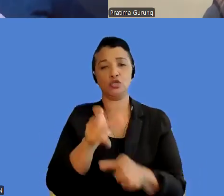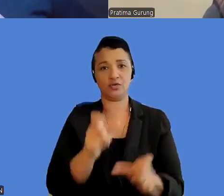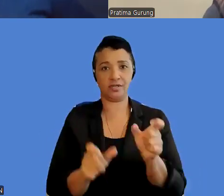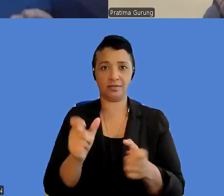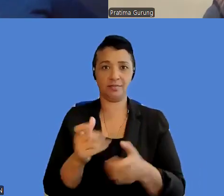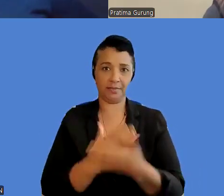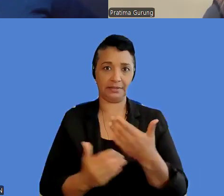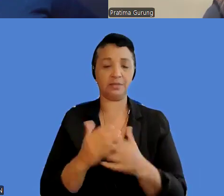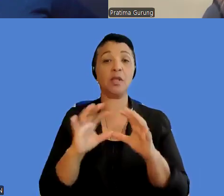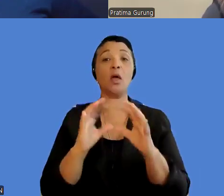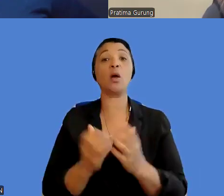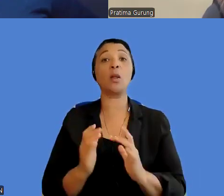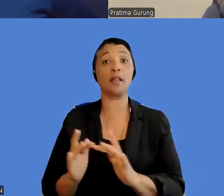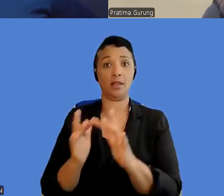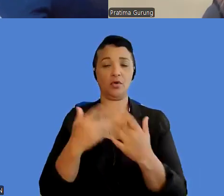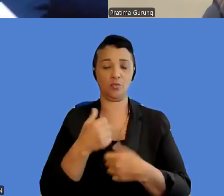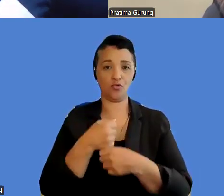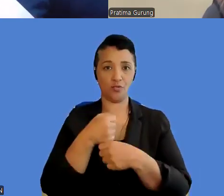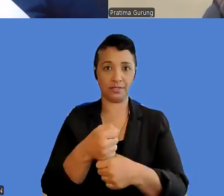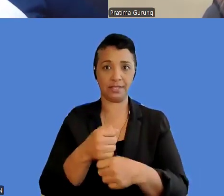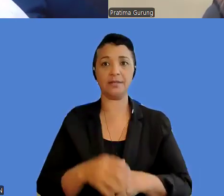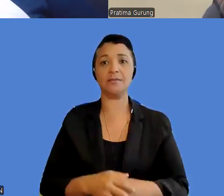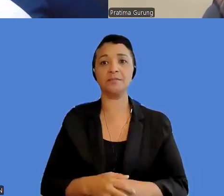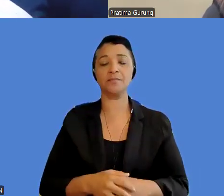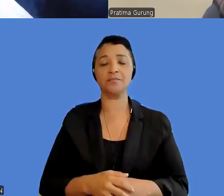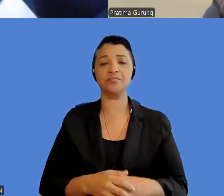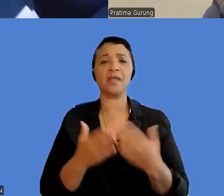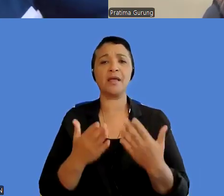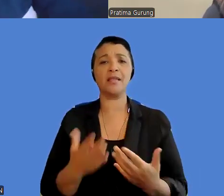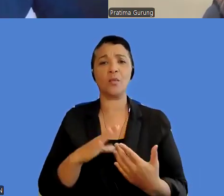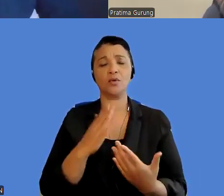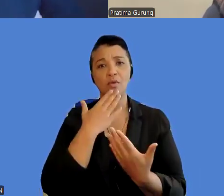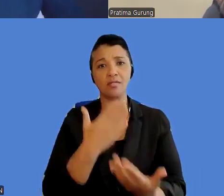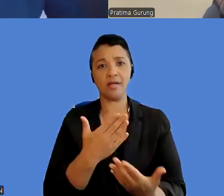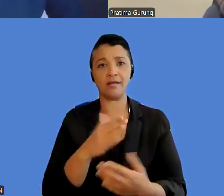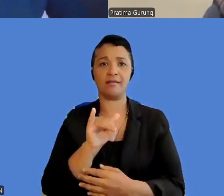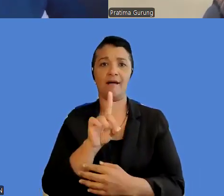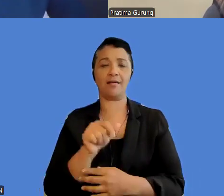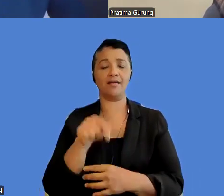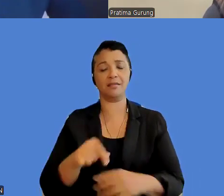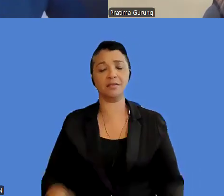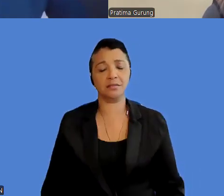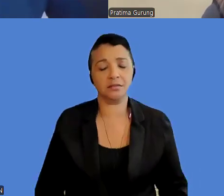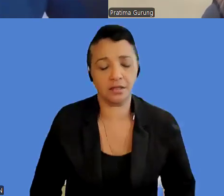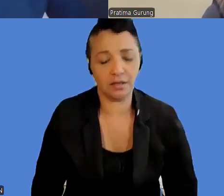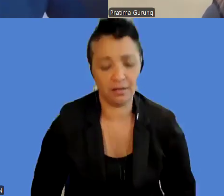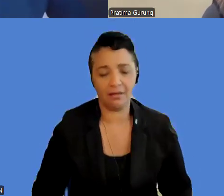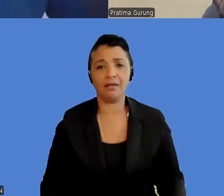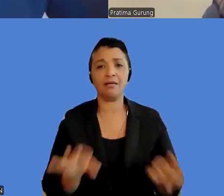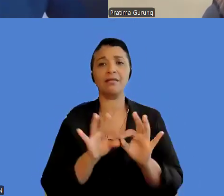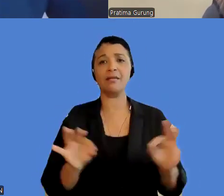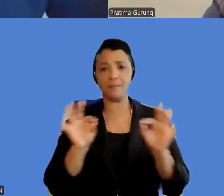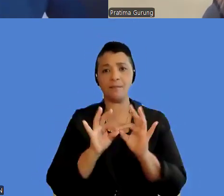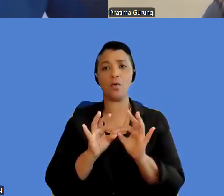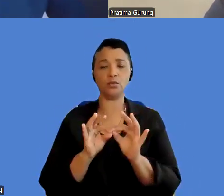Disabilities Global Network. I would like to thank IDA for organizing this very, very historic